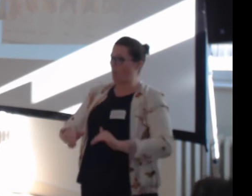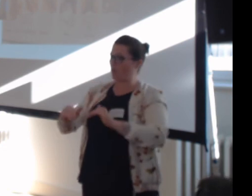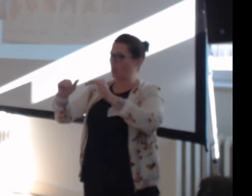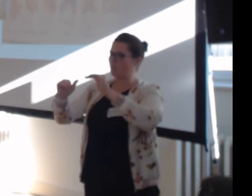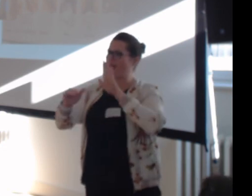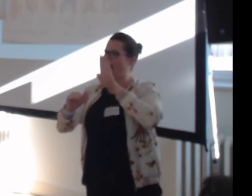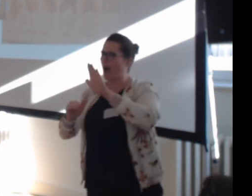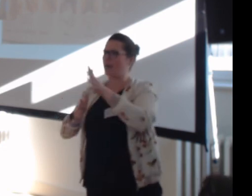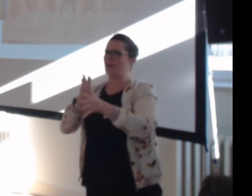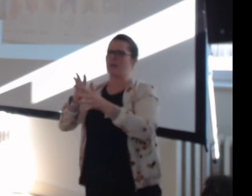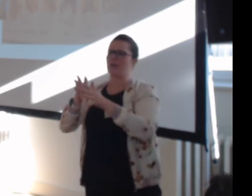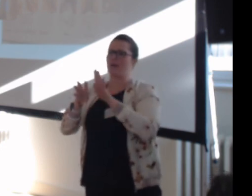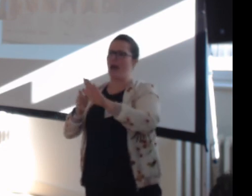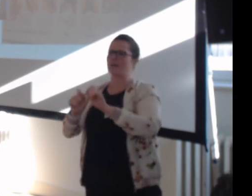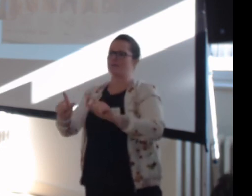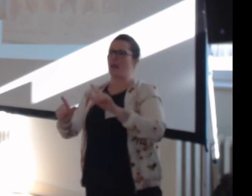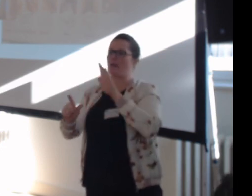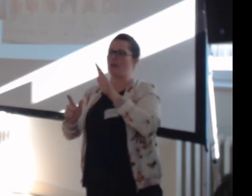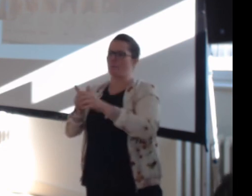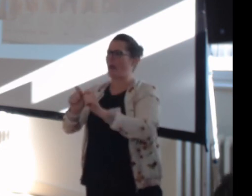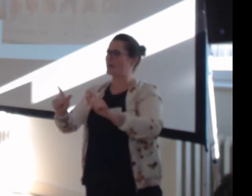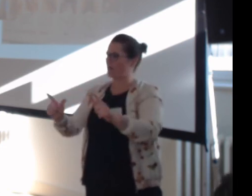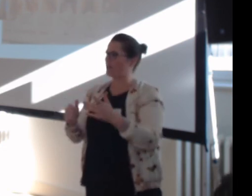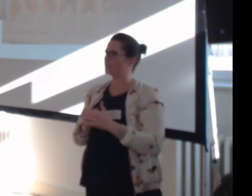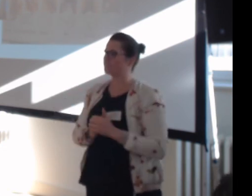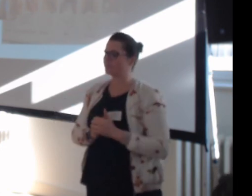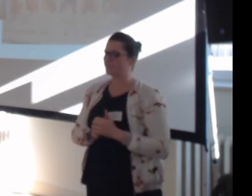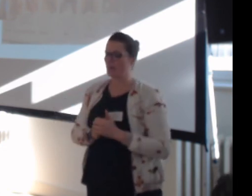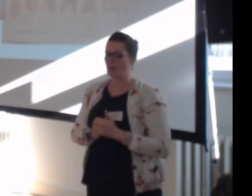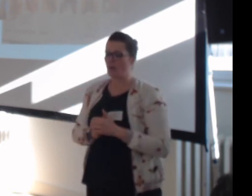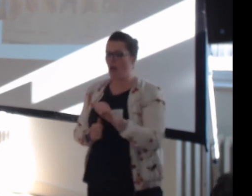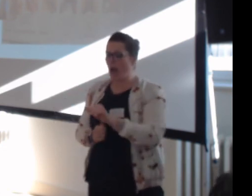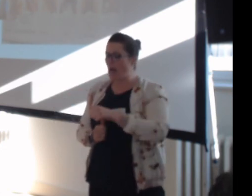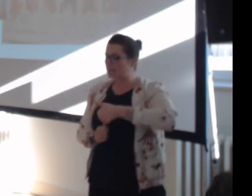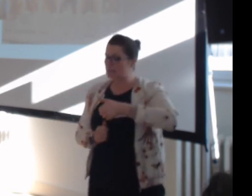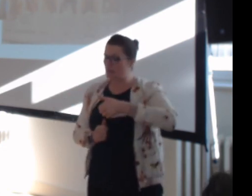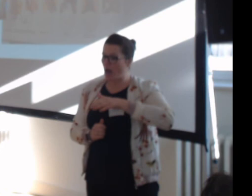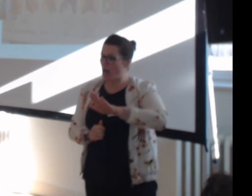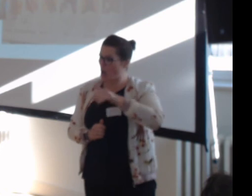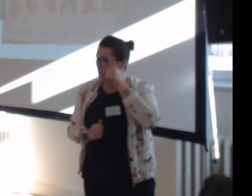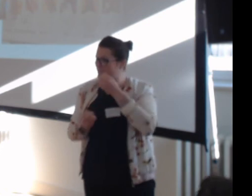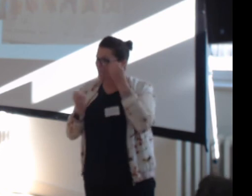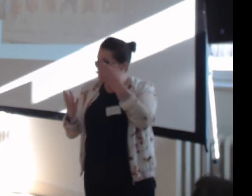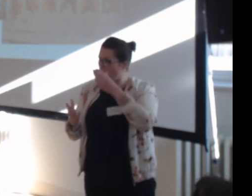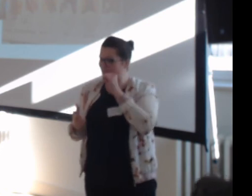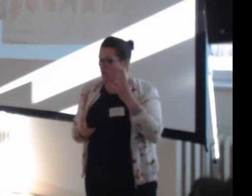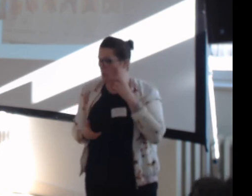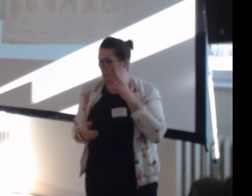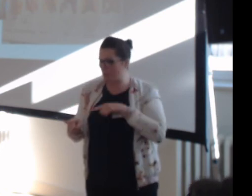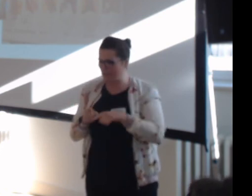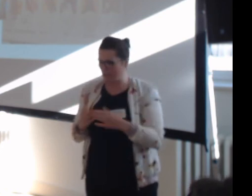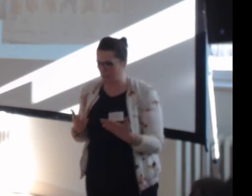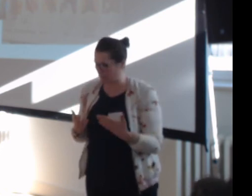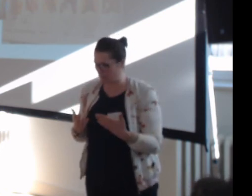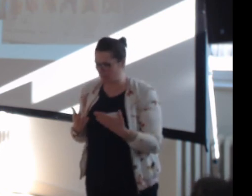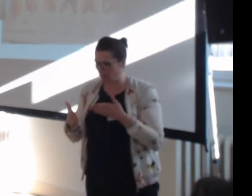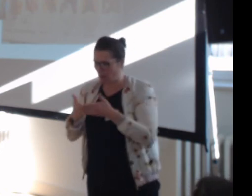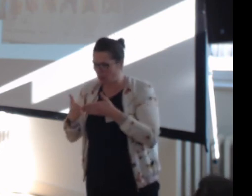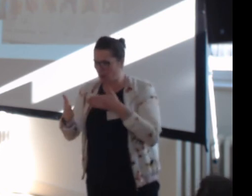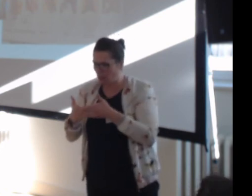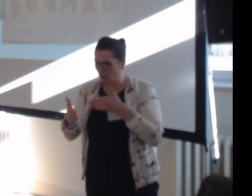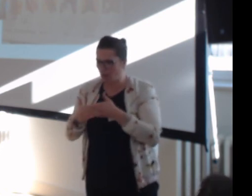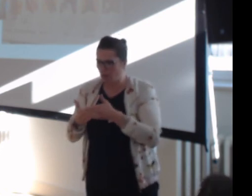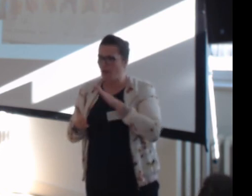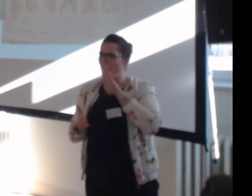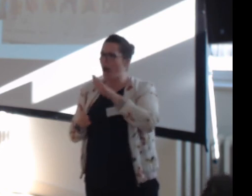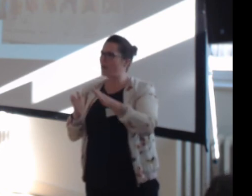language, sign language. If not, and if Alice's parents weren't deaf, then she was confronted with an inaccessible home